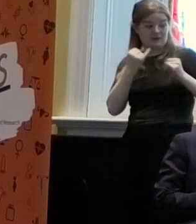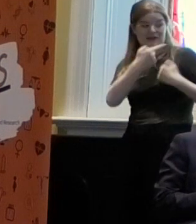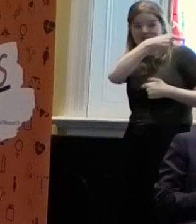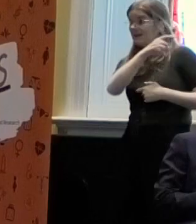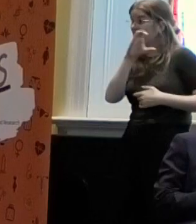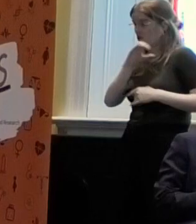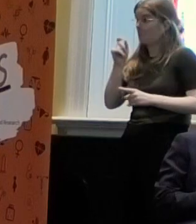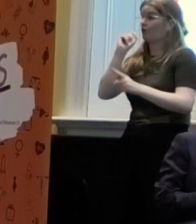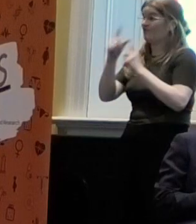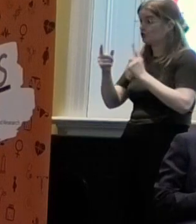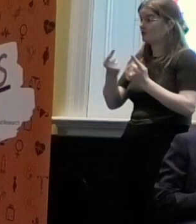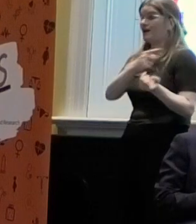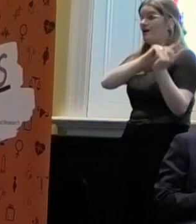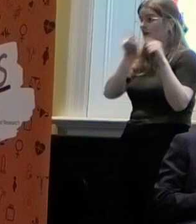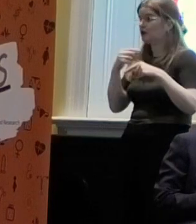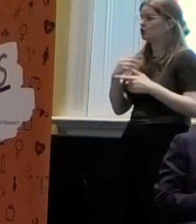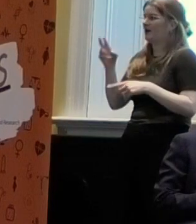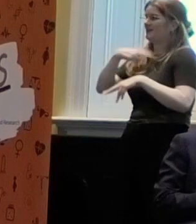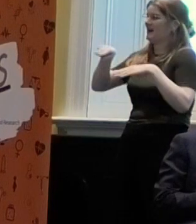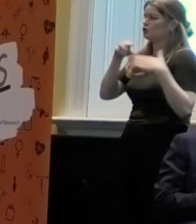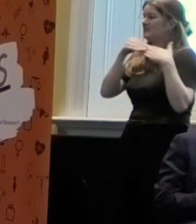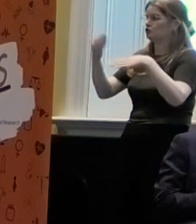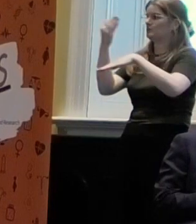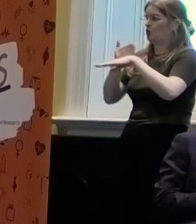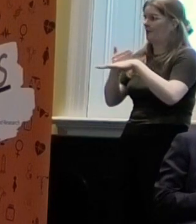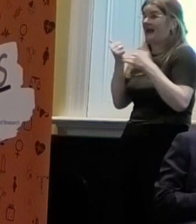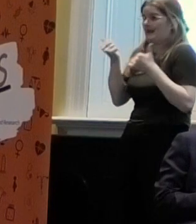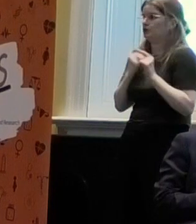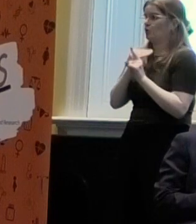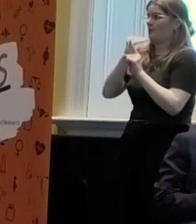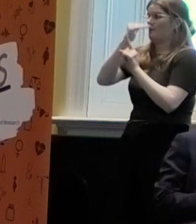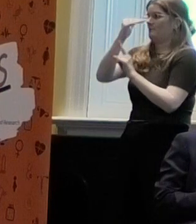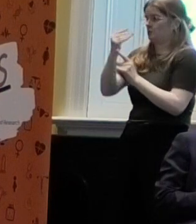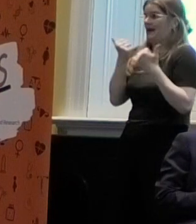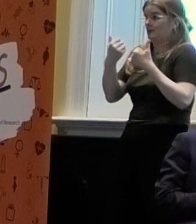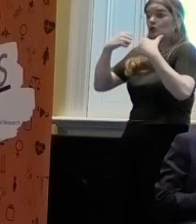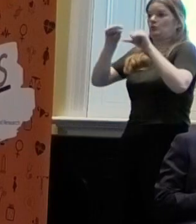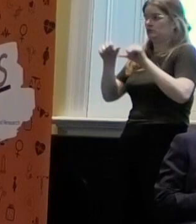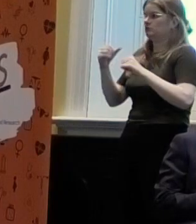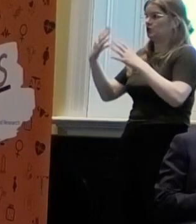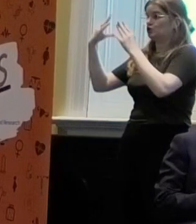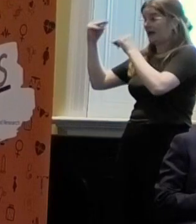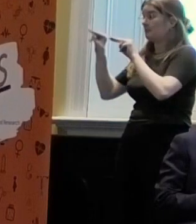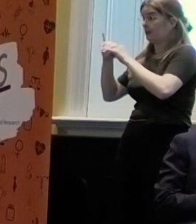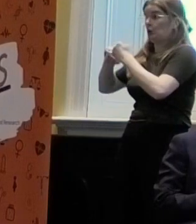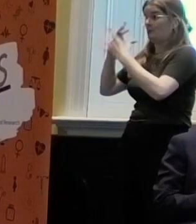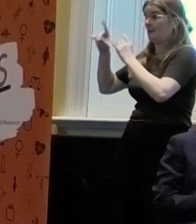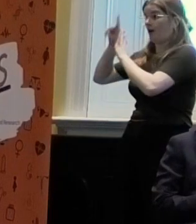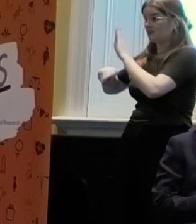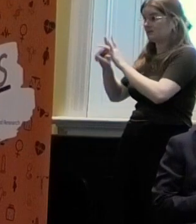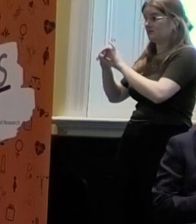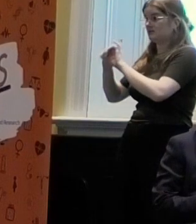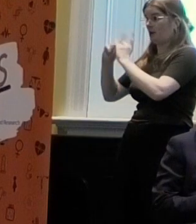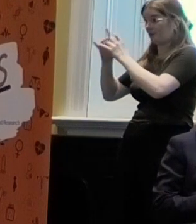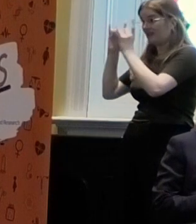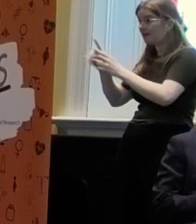clinicians in national leadership positions, in a position to talk to the policymakers in Department of Health and the